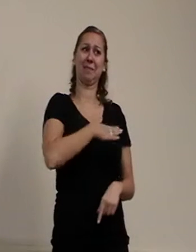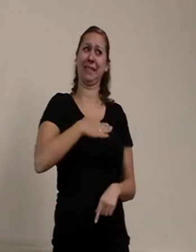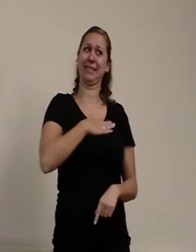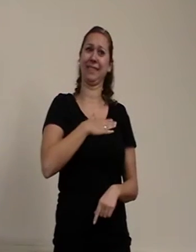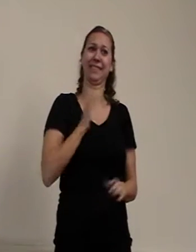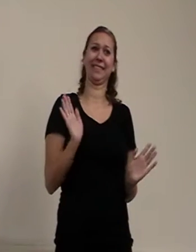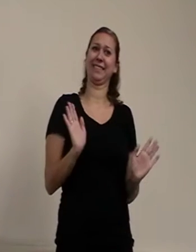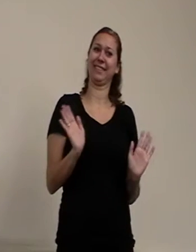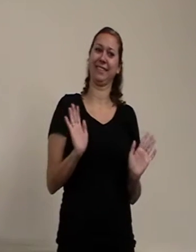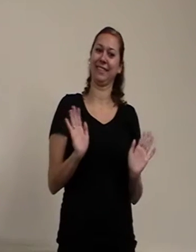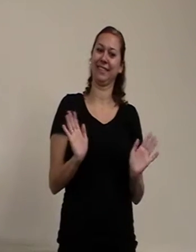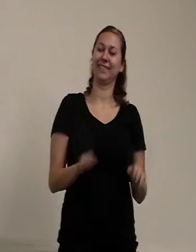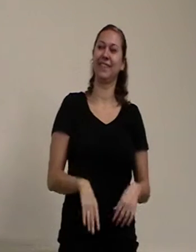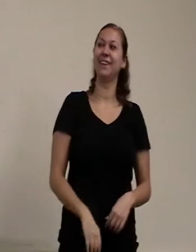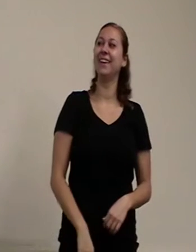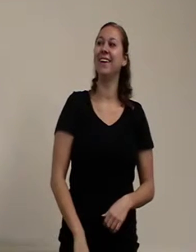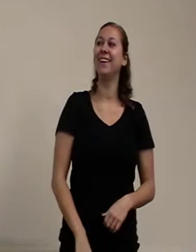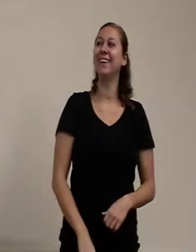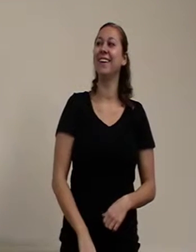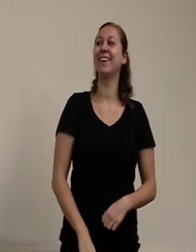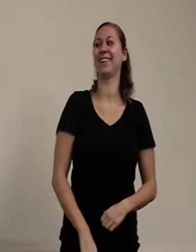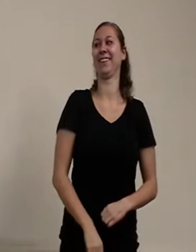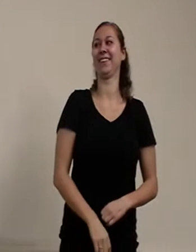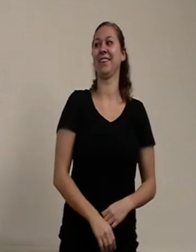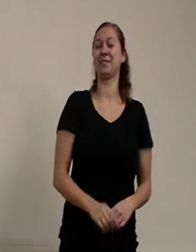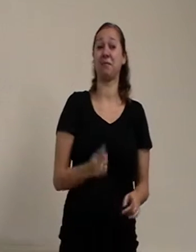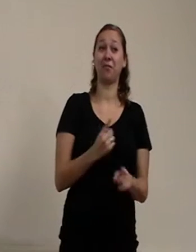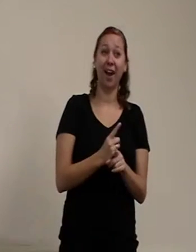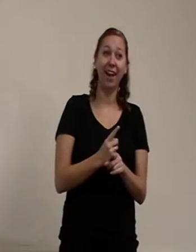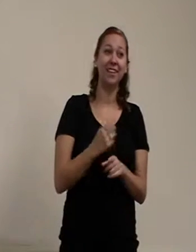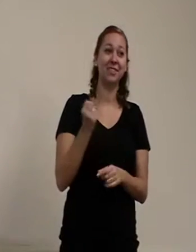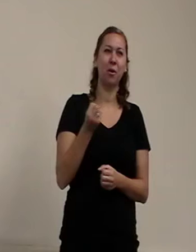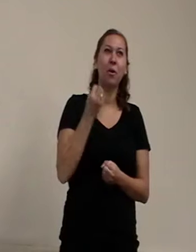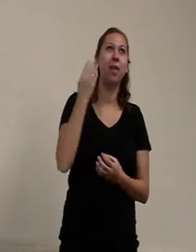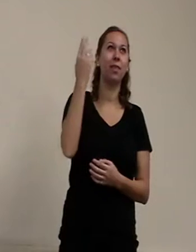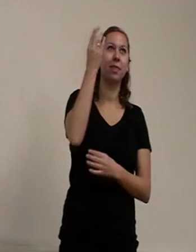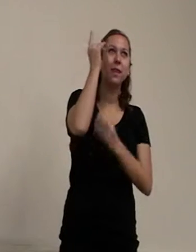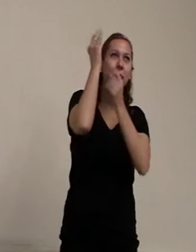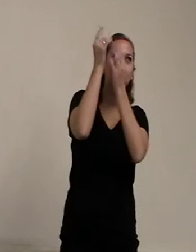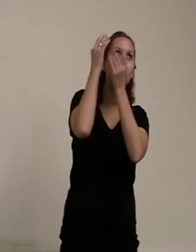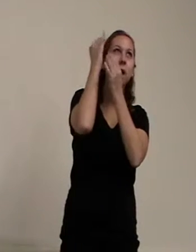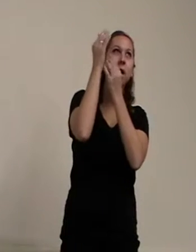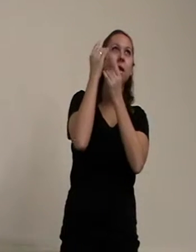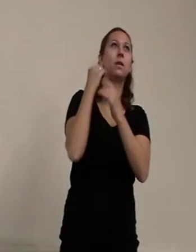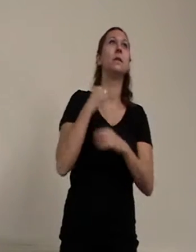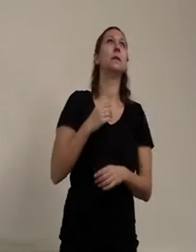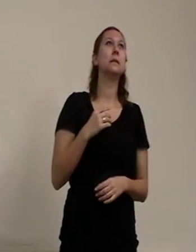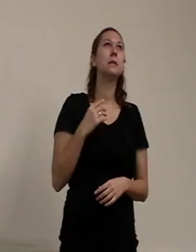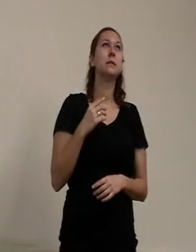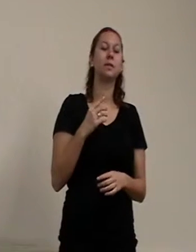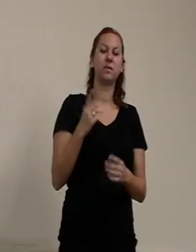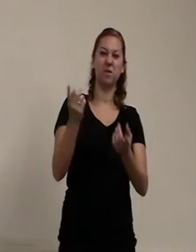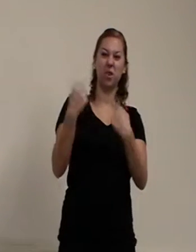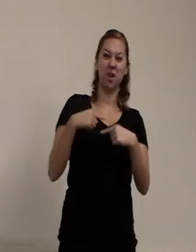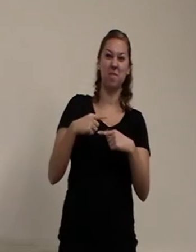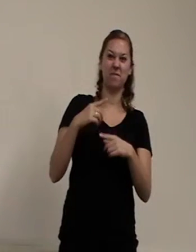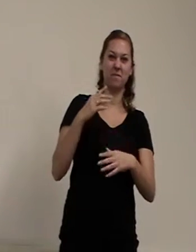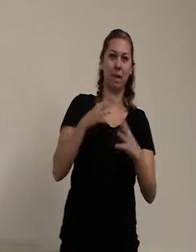So, right? So, you know, think about if you came over here and you thought, oh, they'll probably know us, and you go up to somebody and you're like, I want to